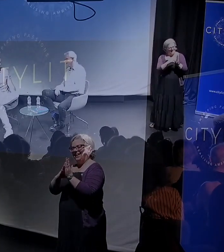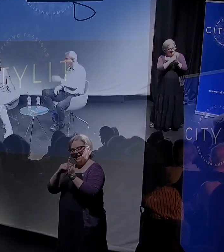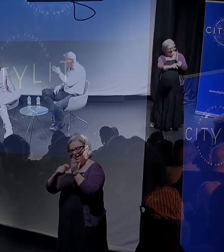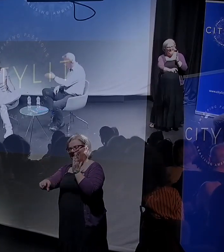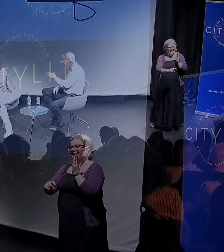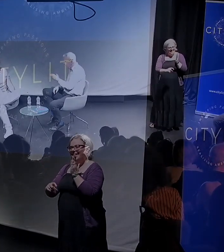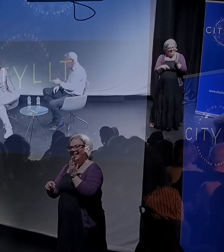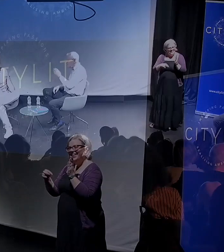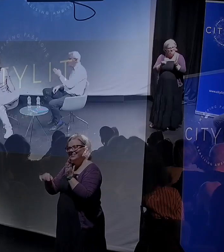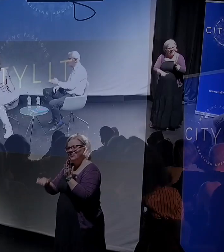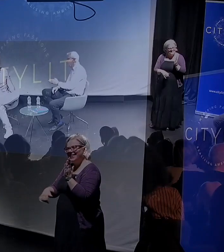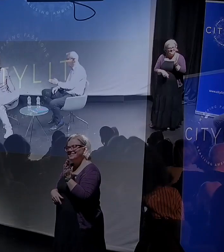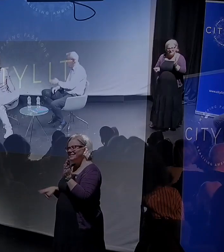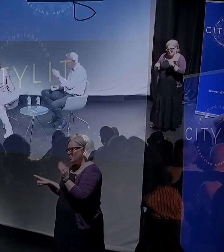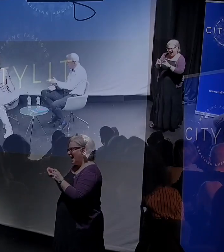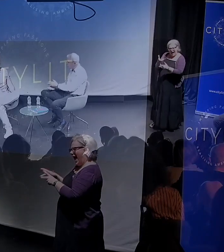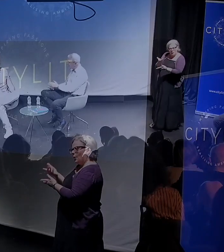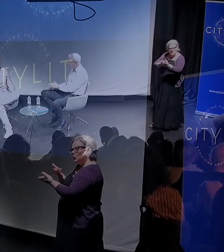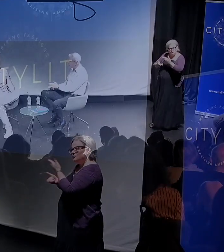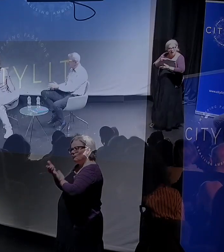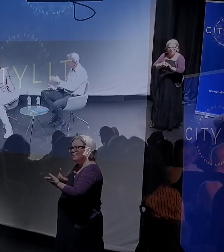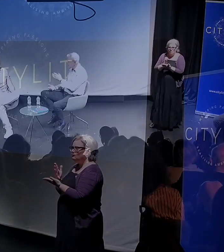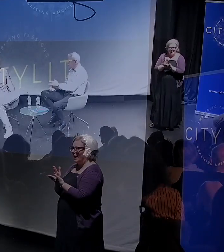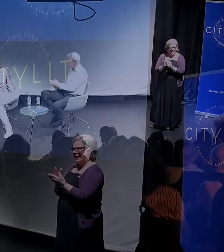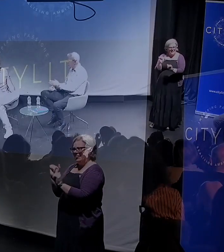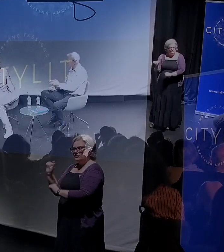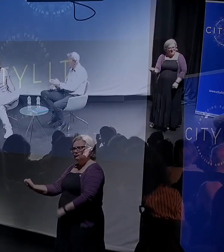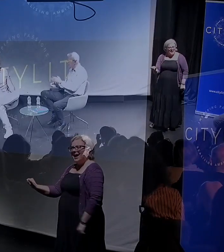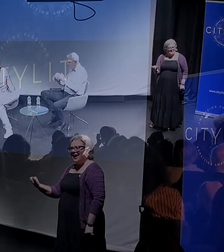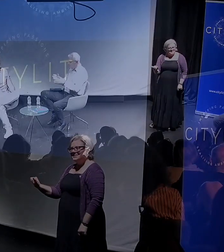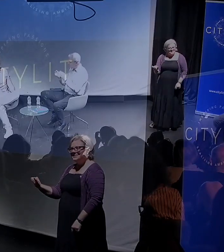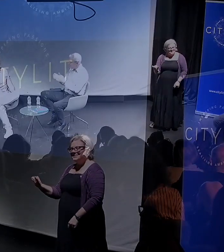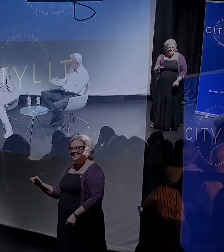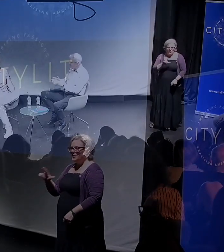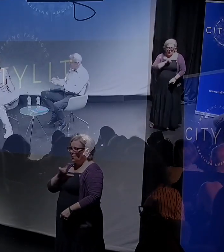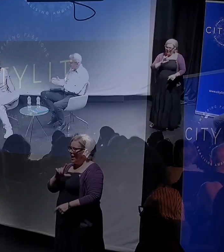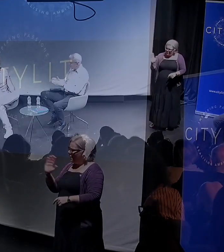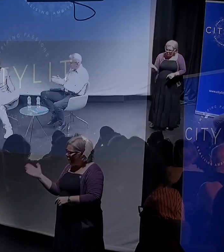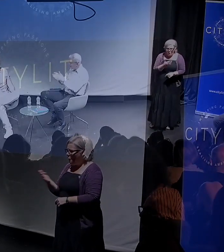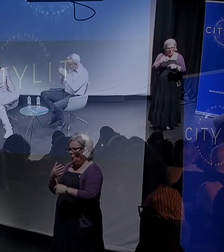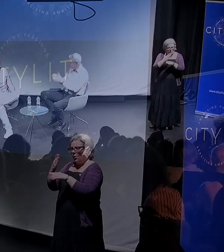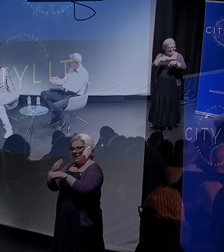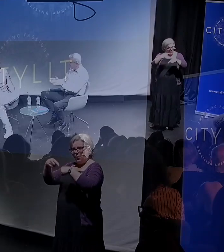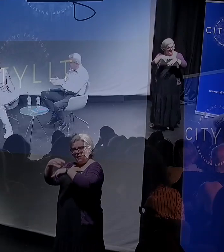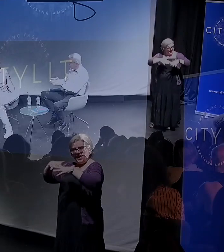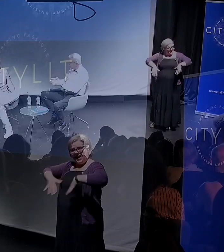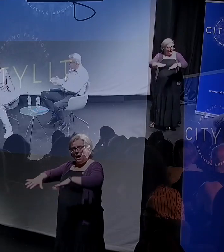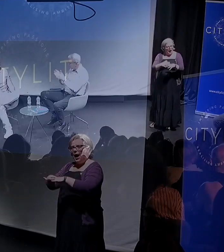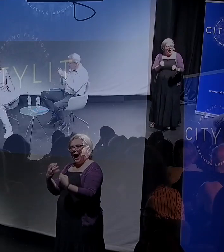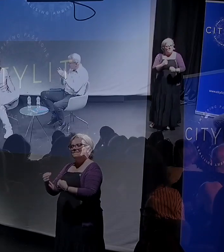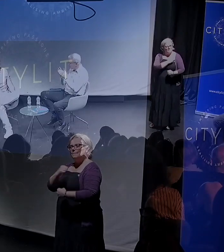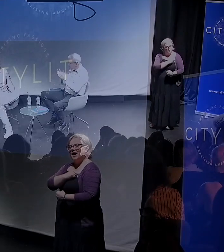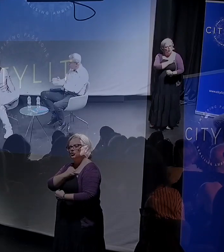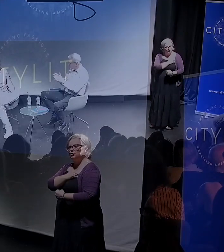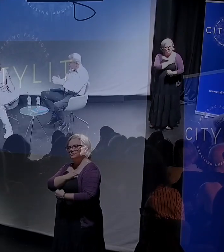about that. But actually, the way you describe it, it probably is, because everybody here has their passion.